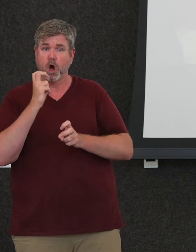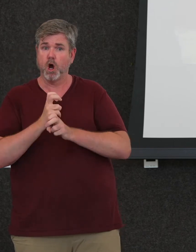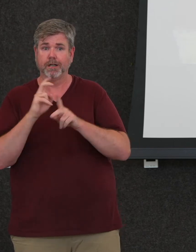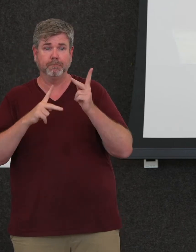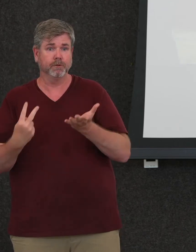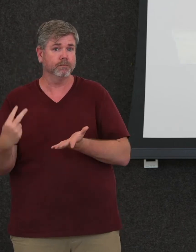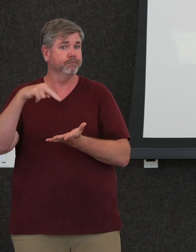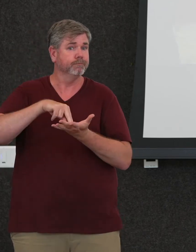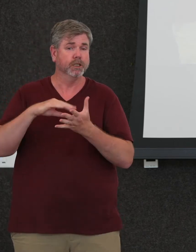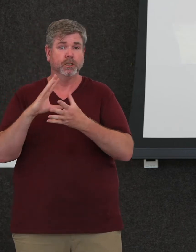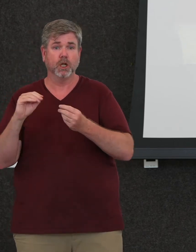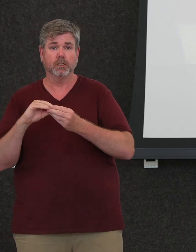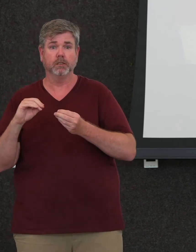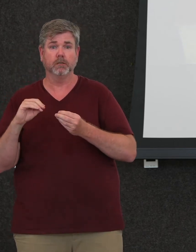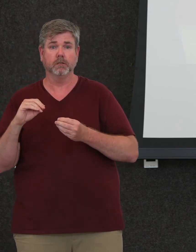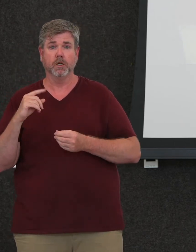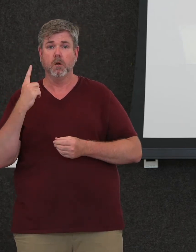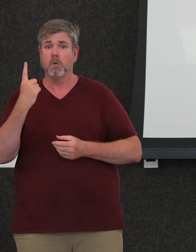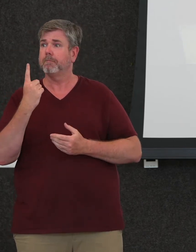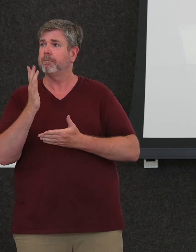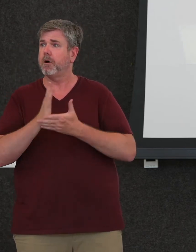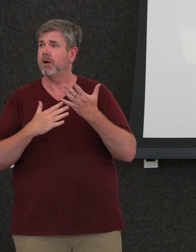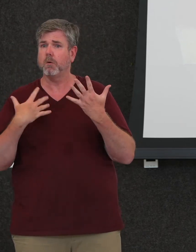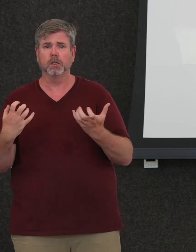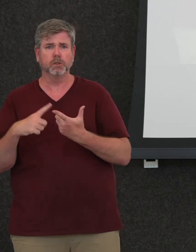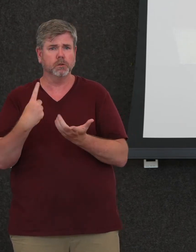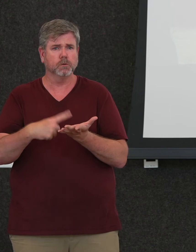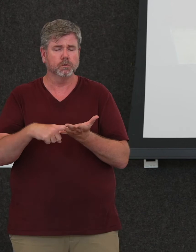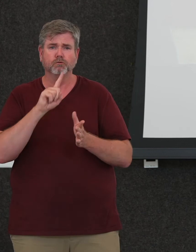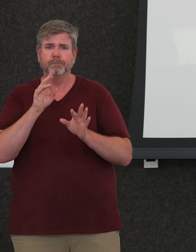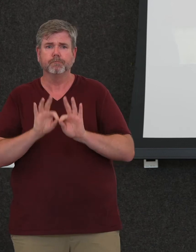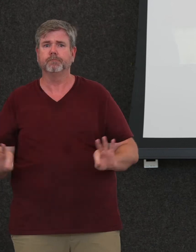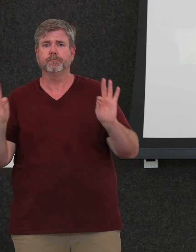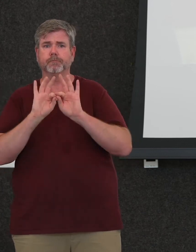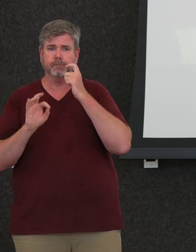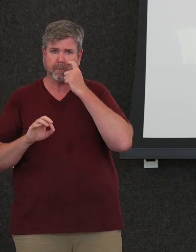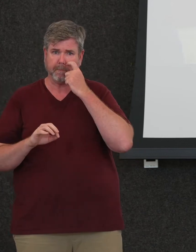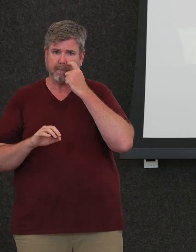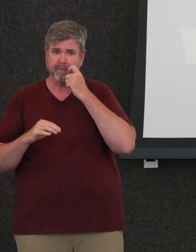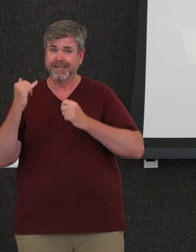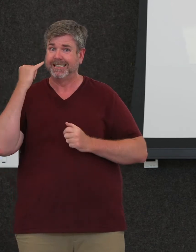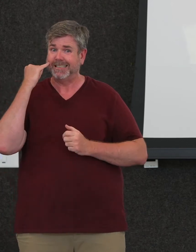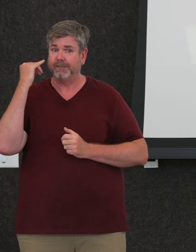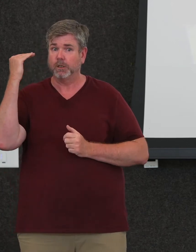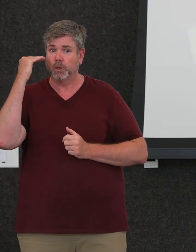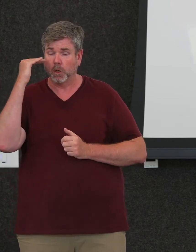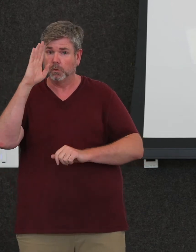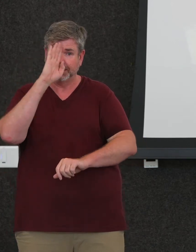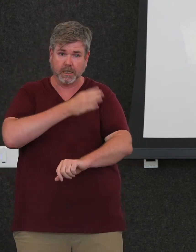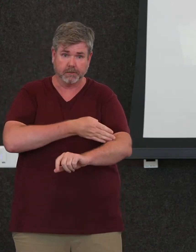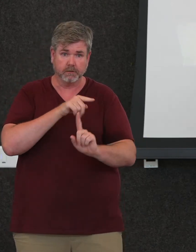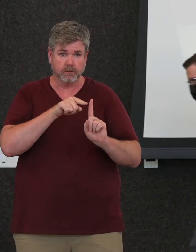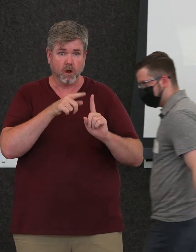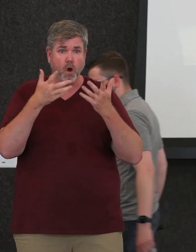wasn't discussed that I just wanted to bring up as well. That is, once you know your son or child or daughter has a problem, and you've